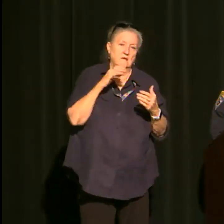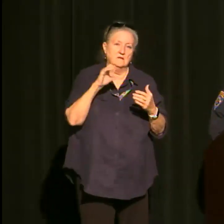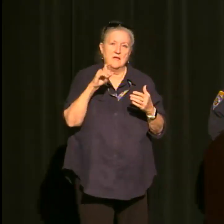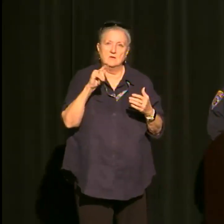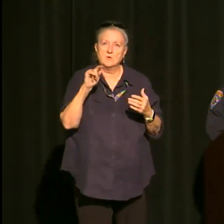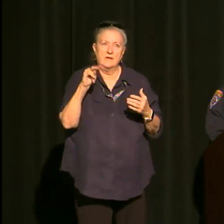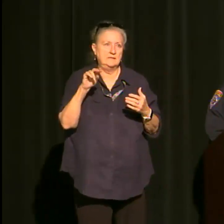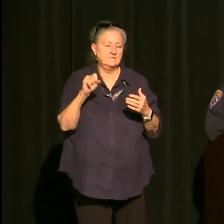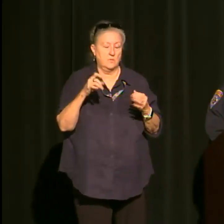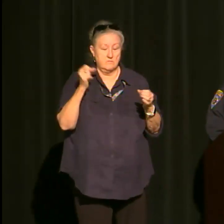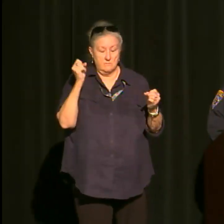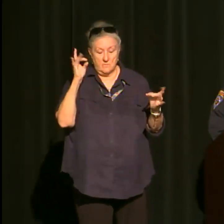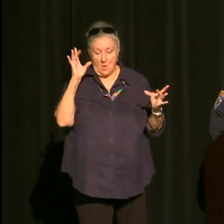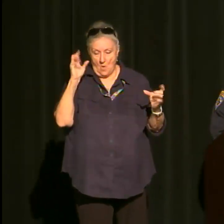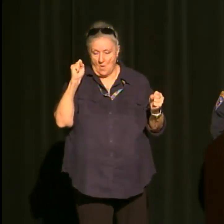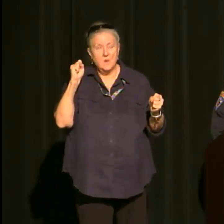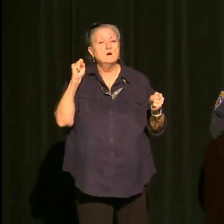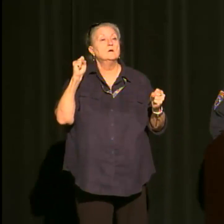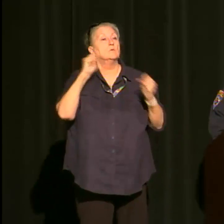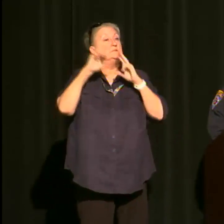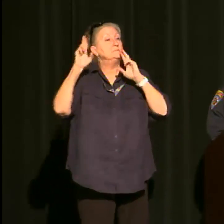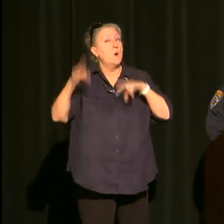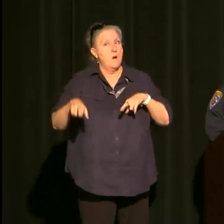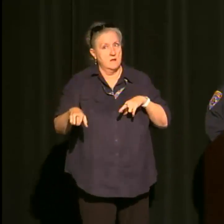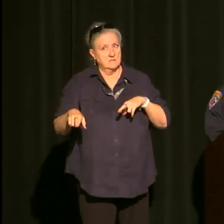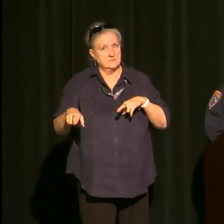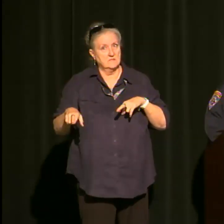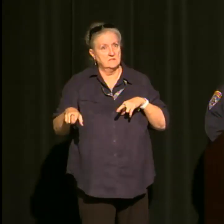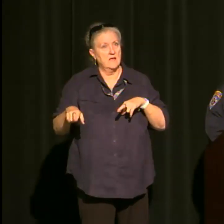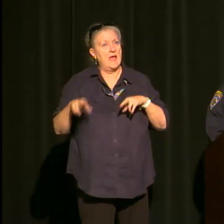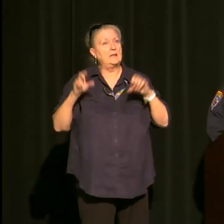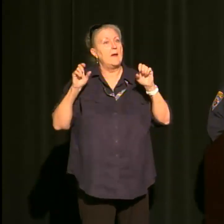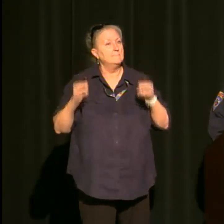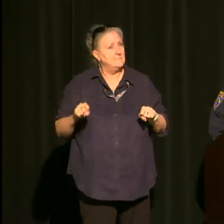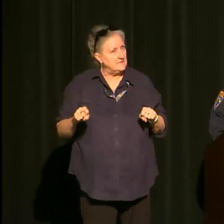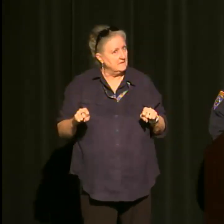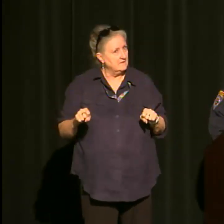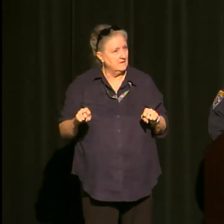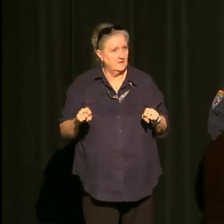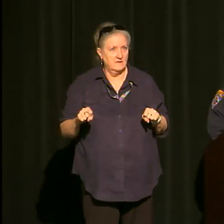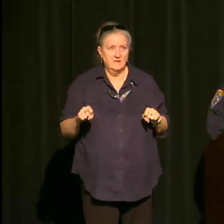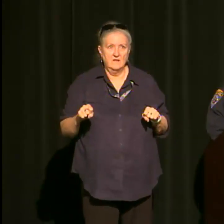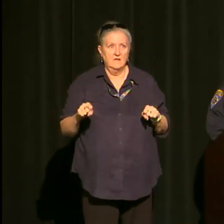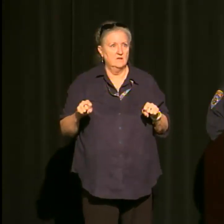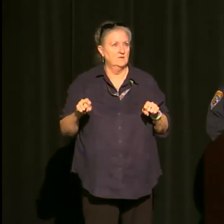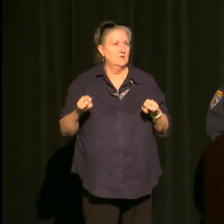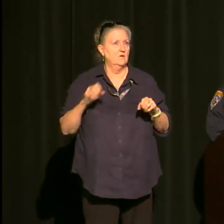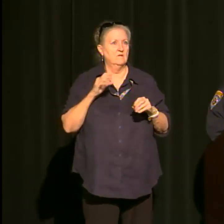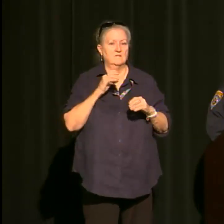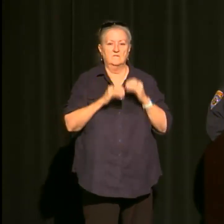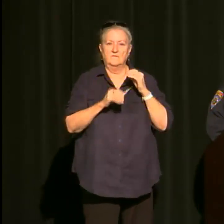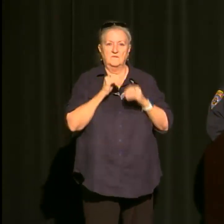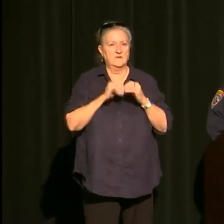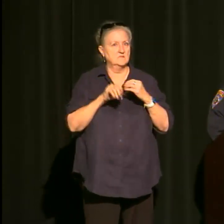Caltrans for their extraordinary response and ability to get the freeway reopened after